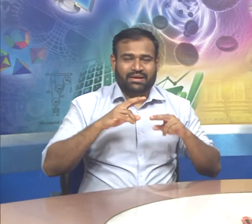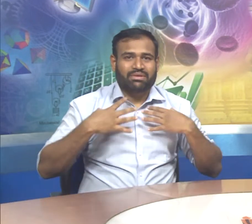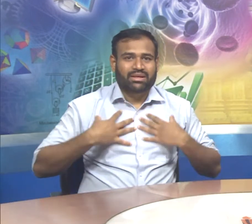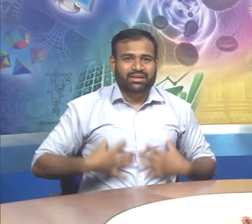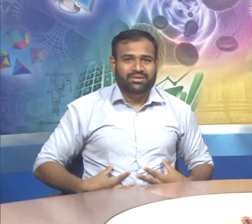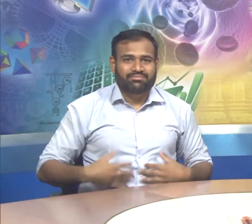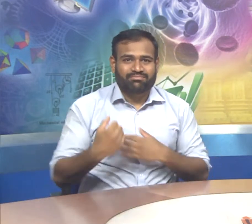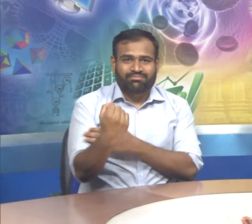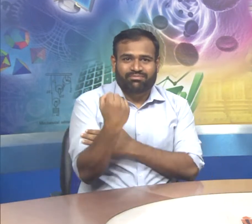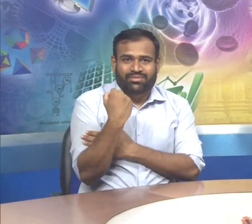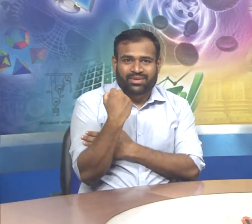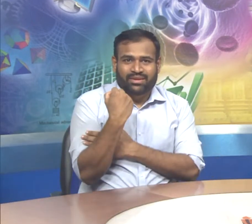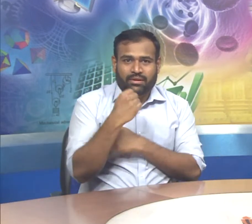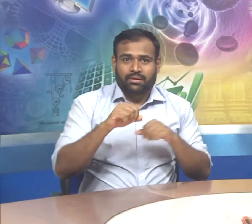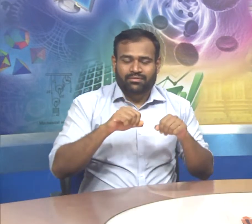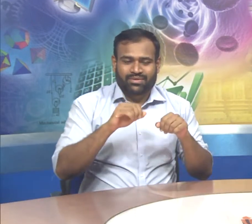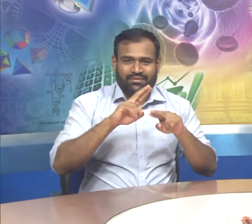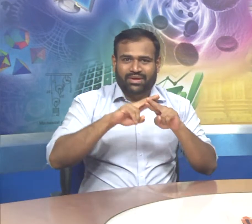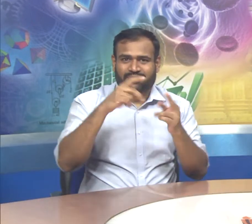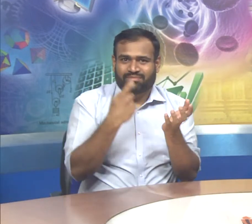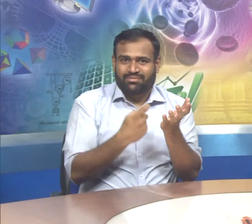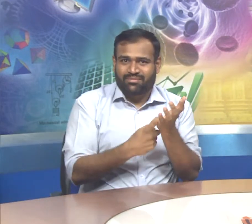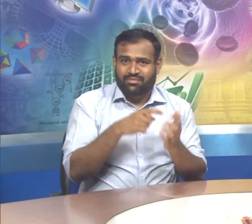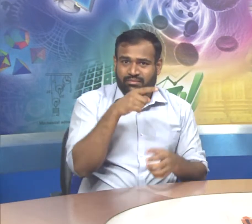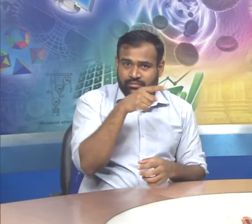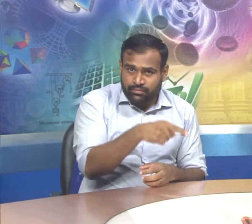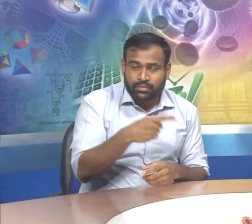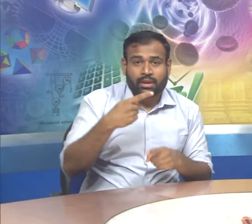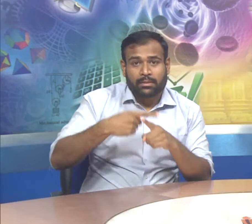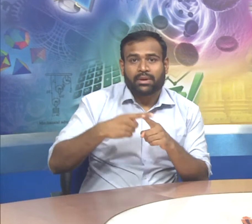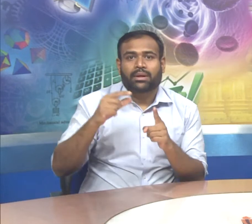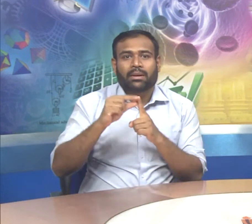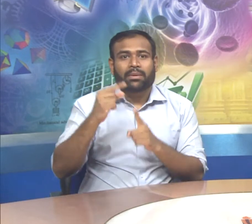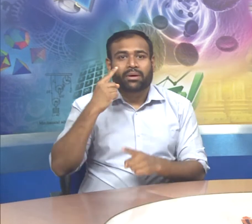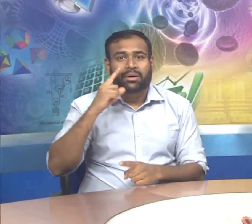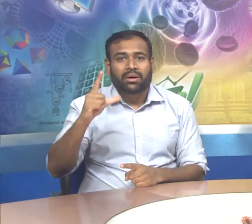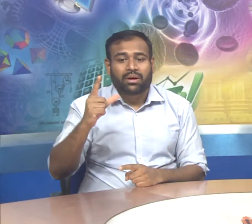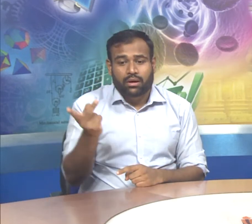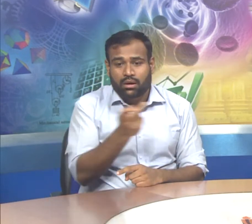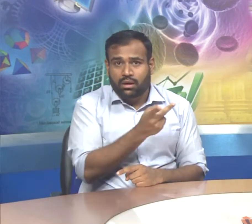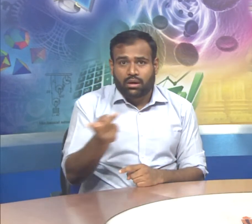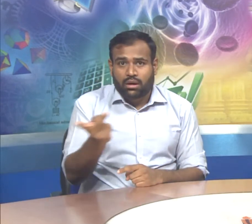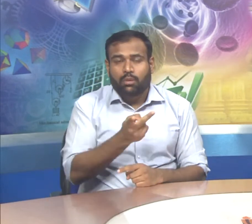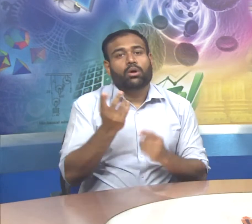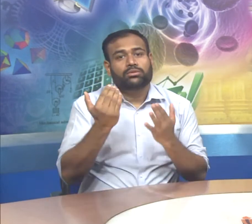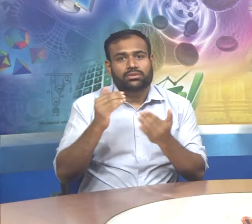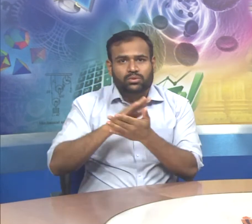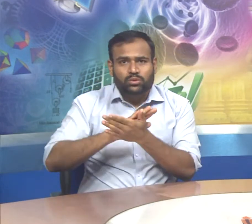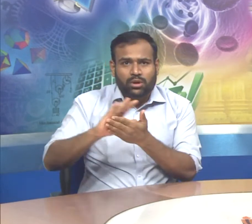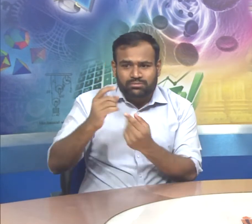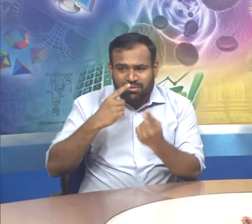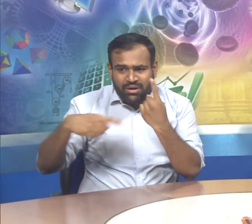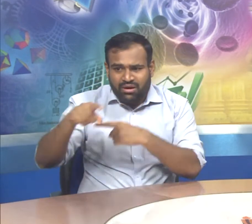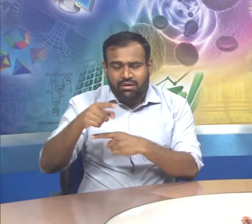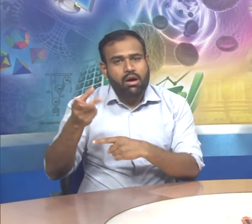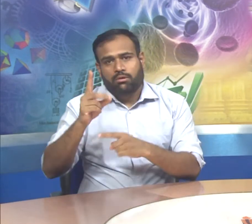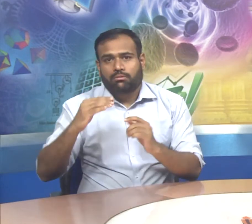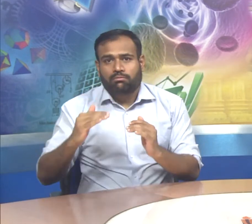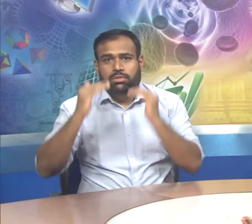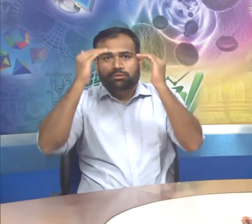The appeal in cases other than those two categories may also be brought